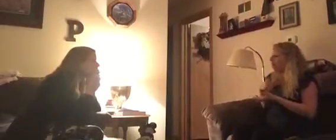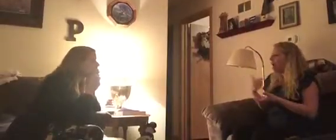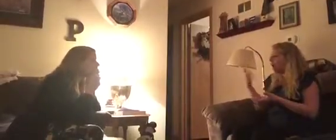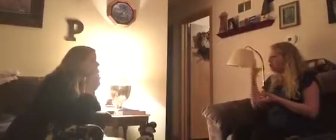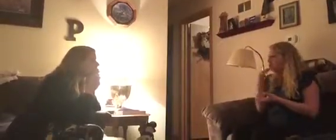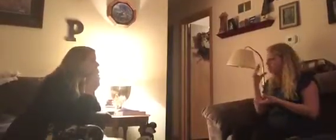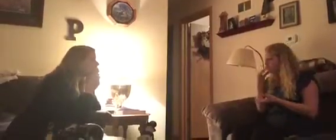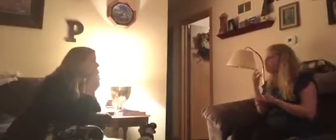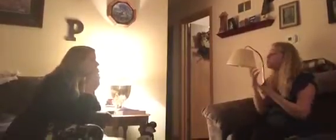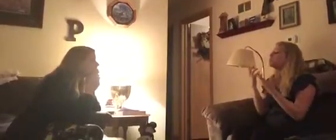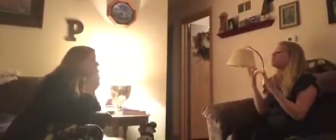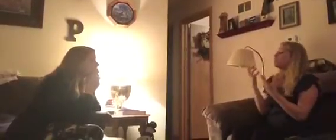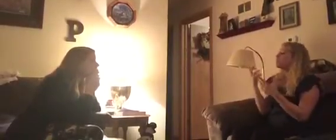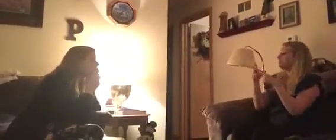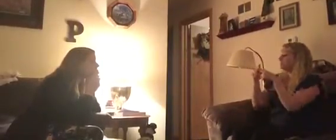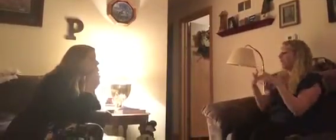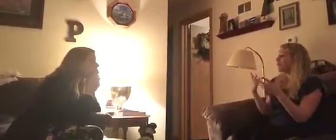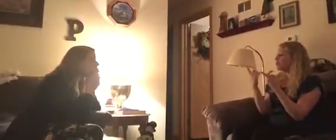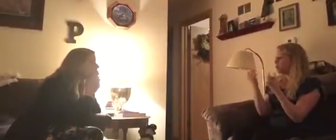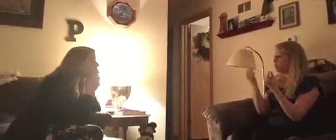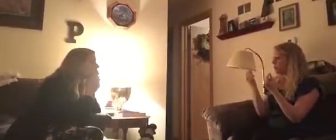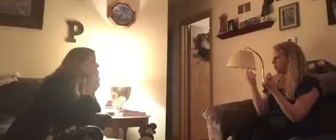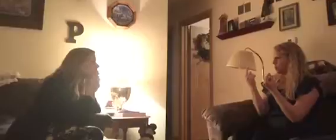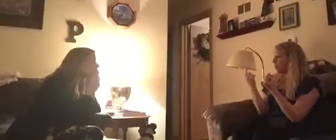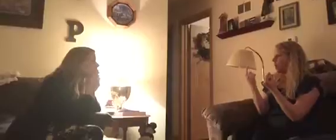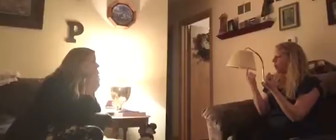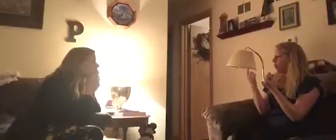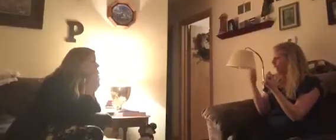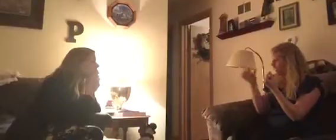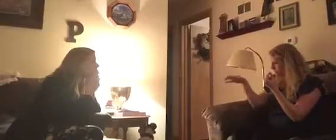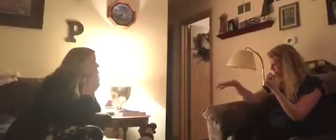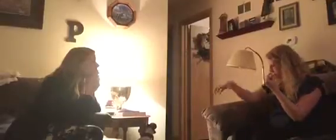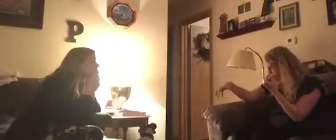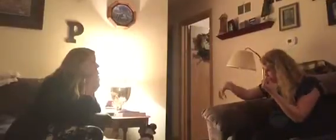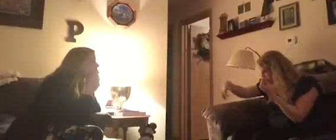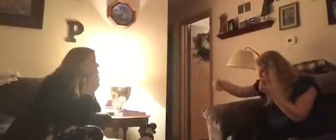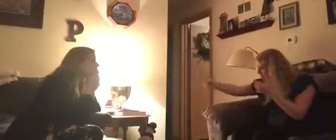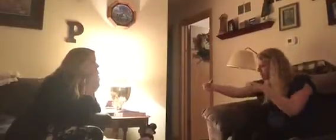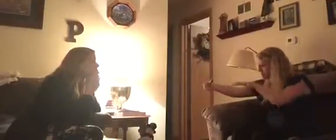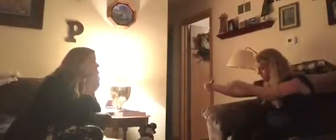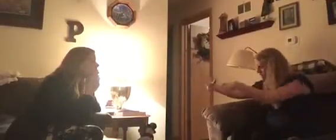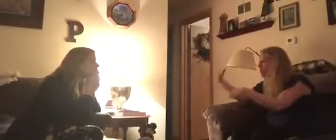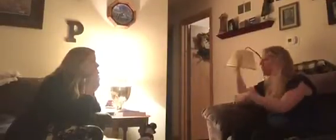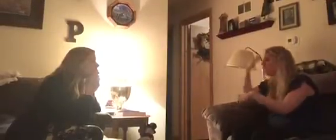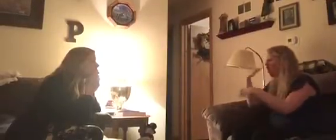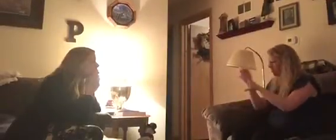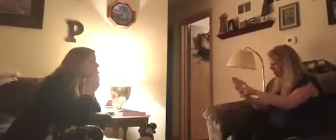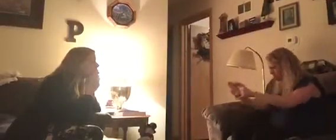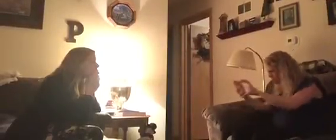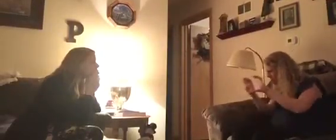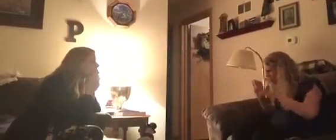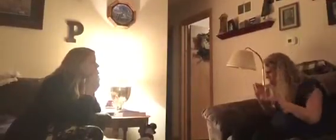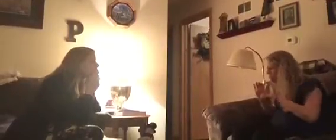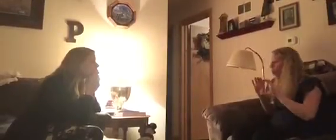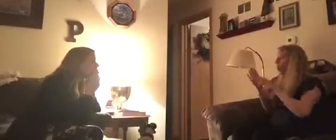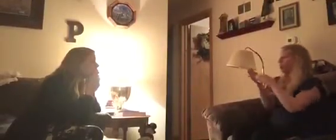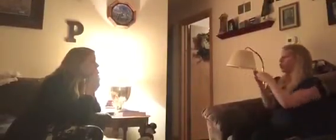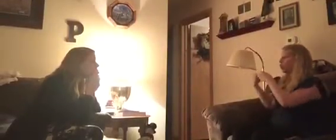lot of times what we'll do is kind of take things apart, maybe the front bumper, take that off, or a door or something like that, just